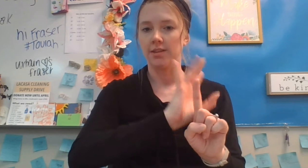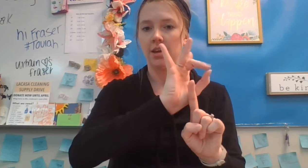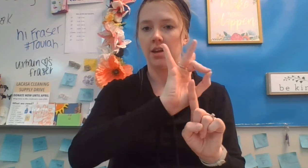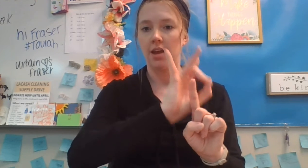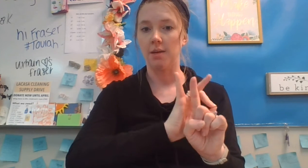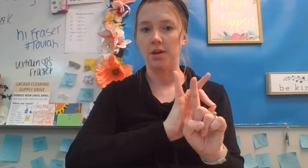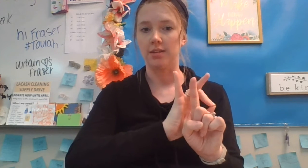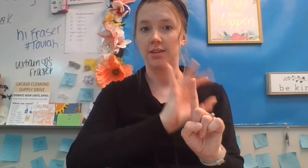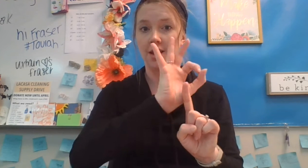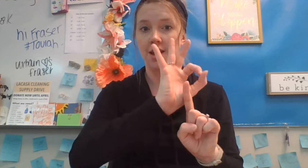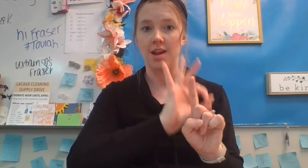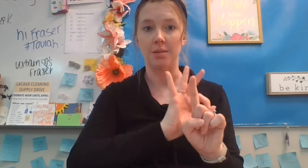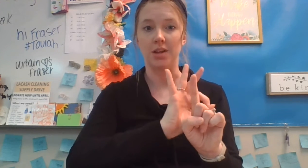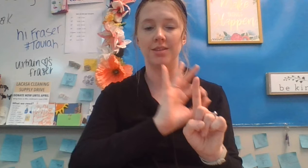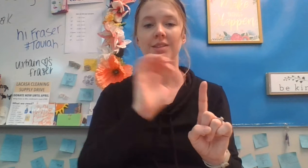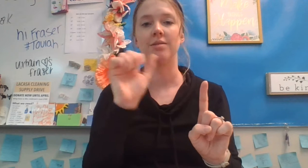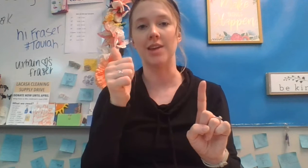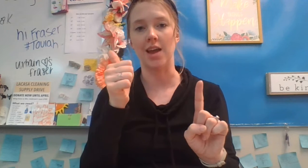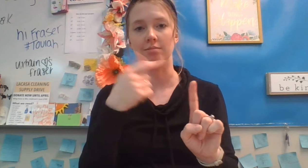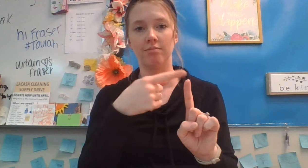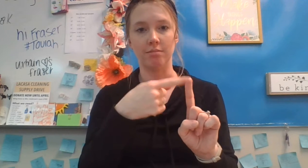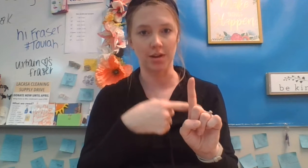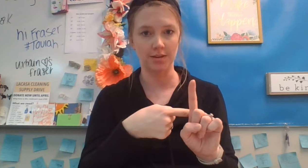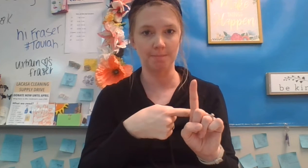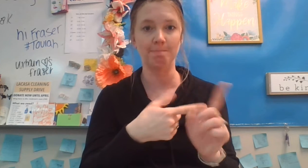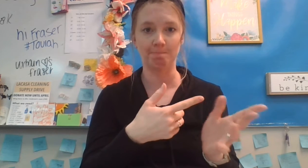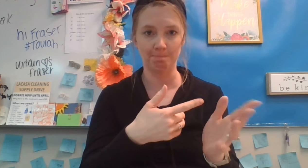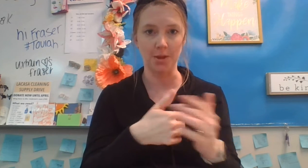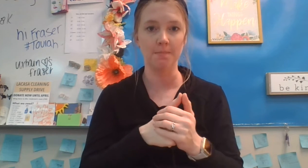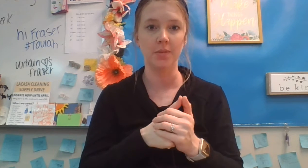months, 8 months, 9 months, 10 months. Okay.